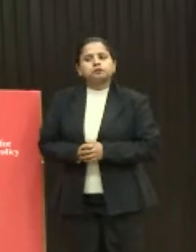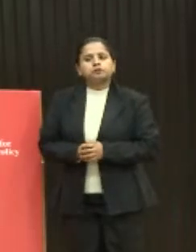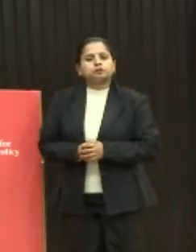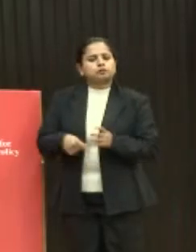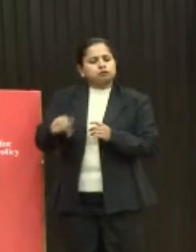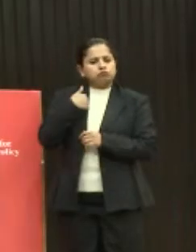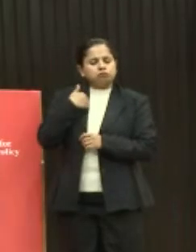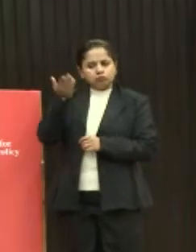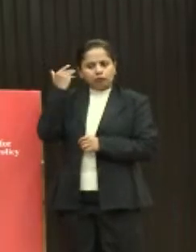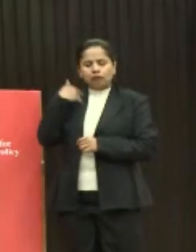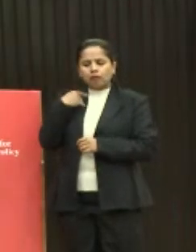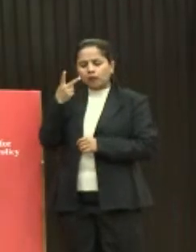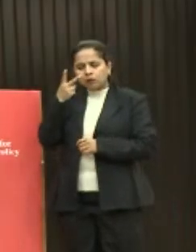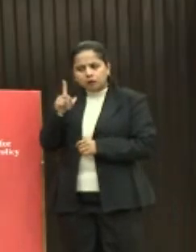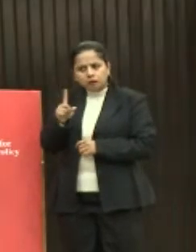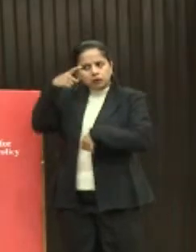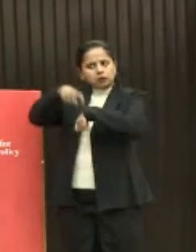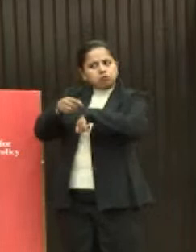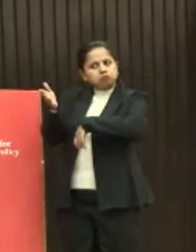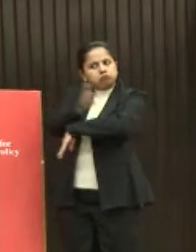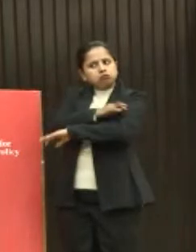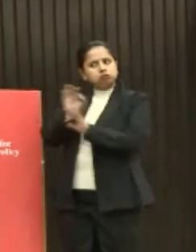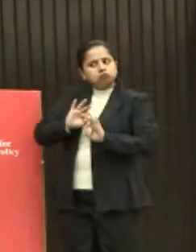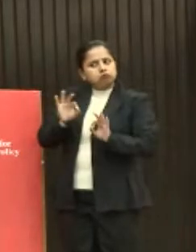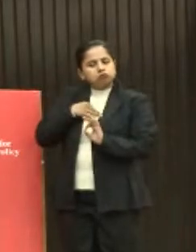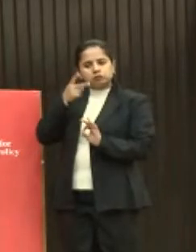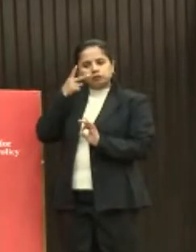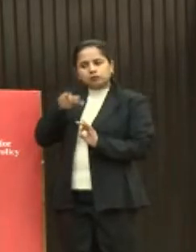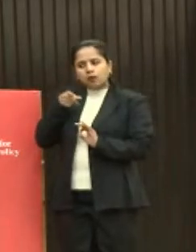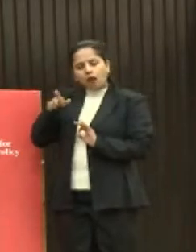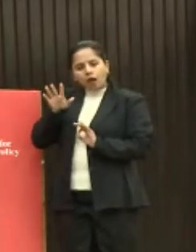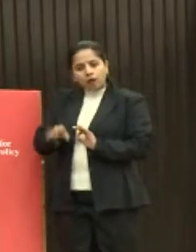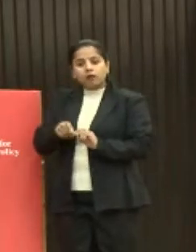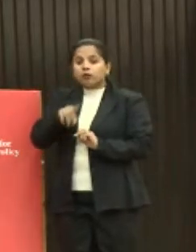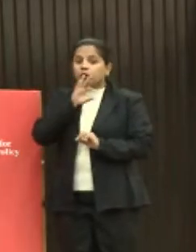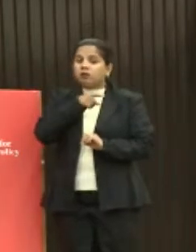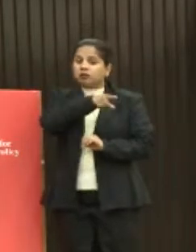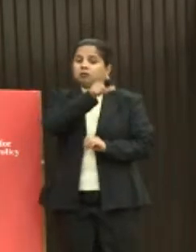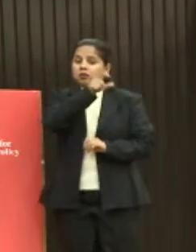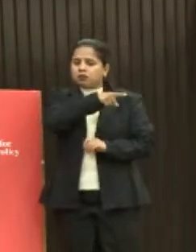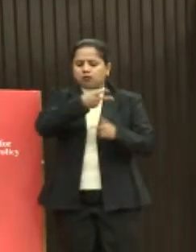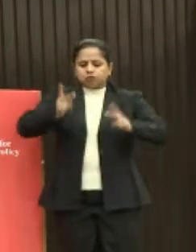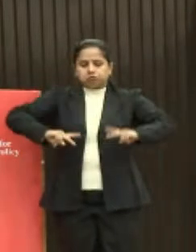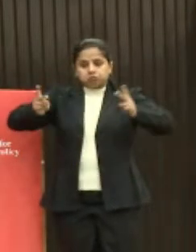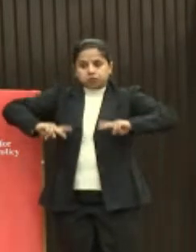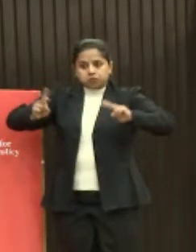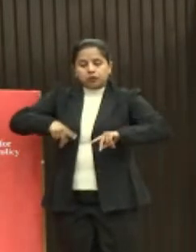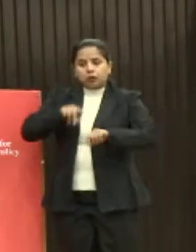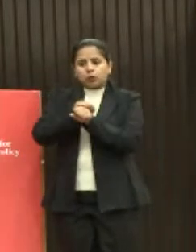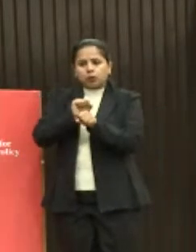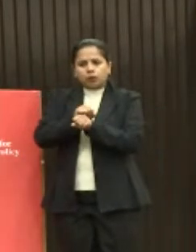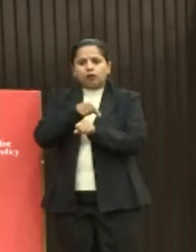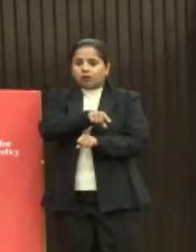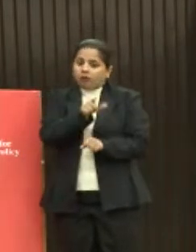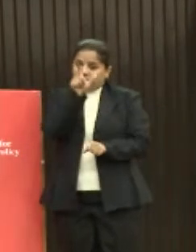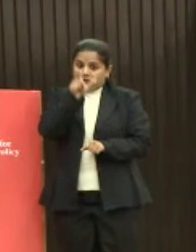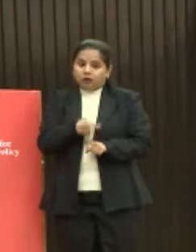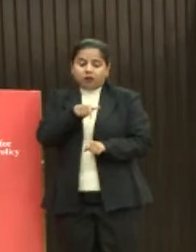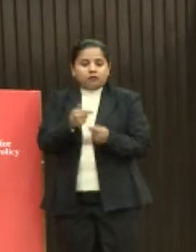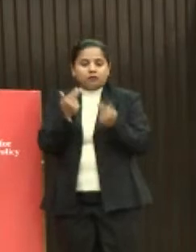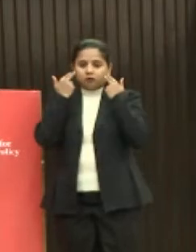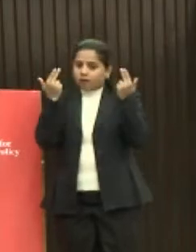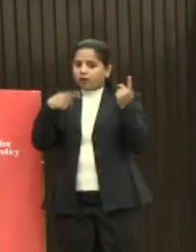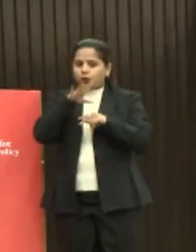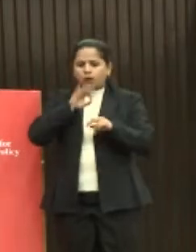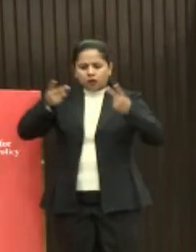that I had ever encountered. He's also a prolific translator. I think that's the avatar of his that I like the most,